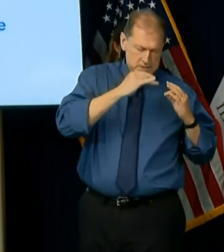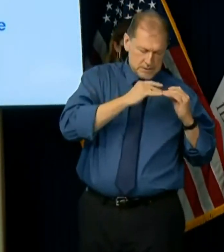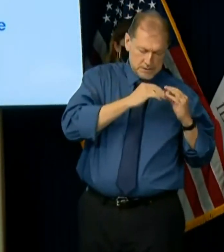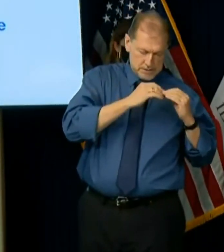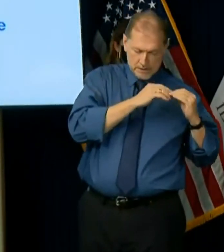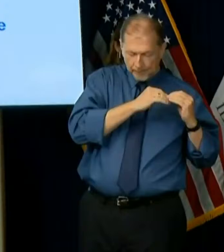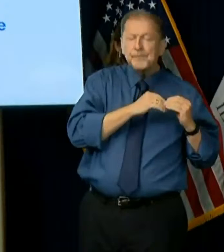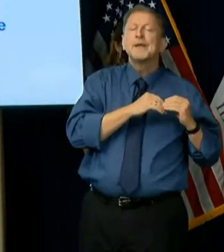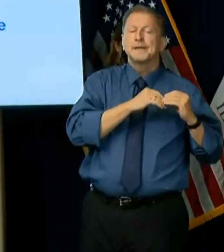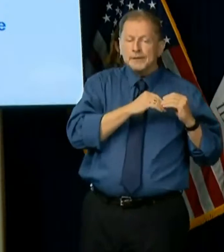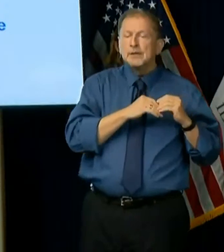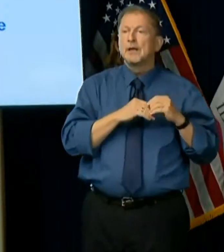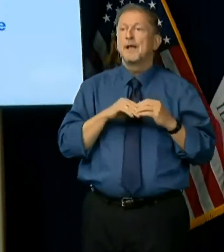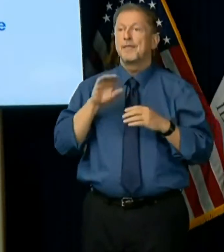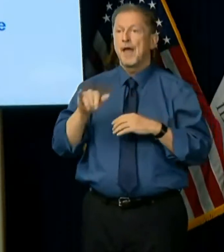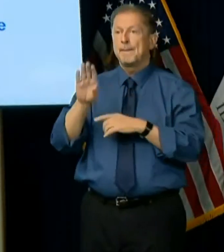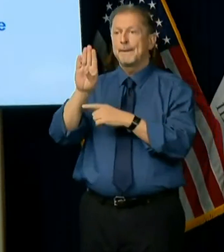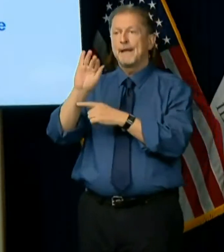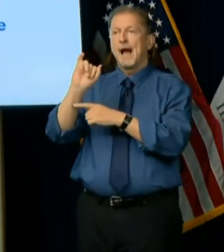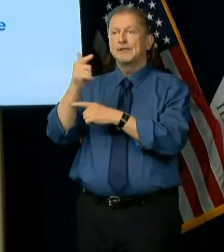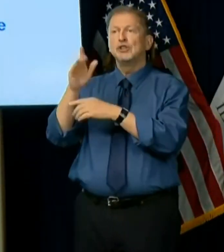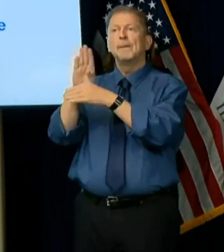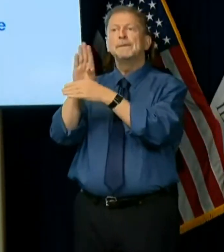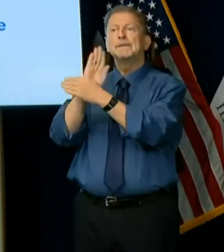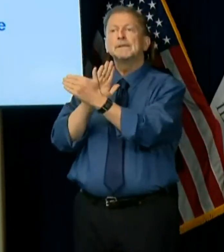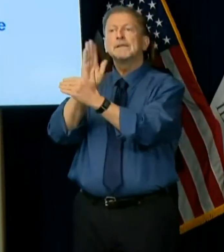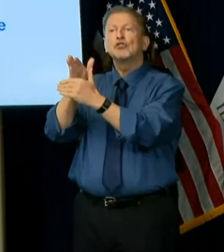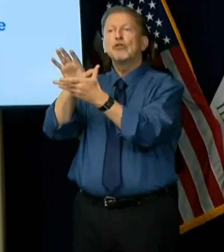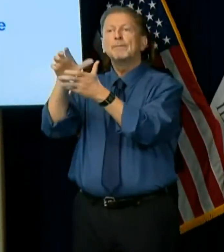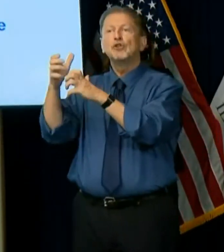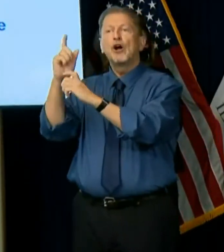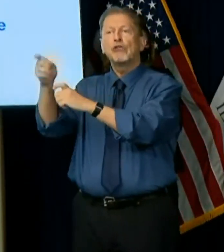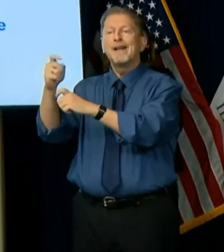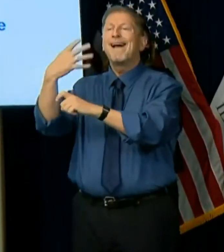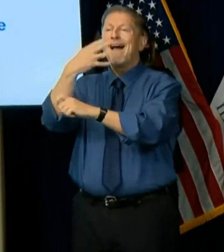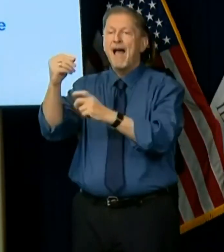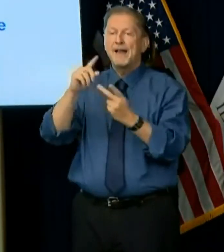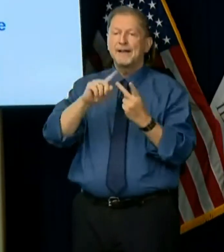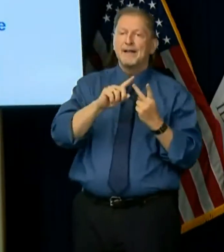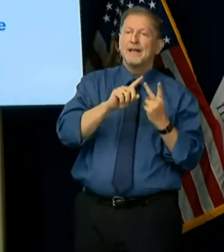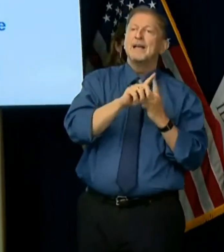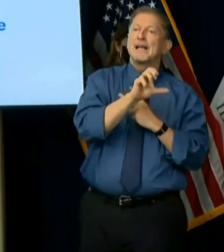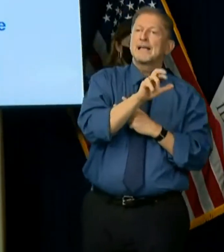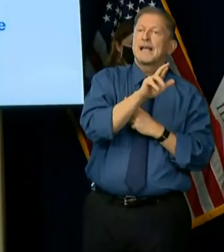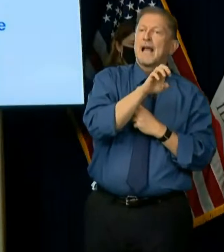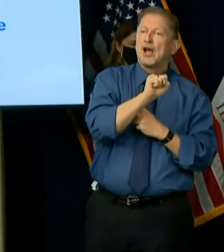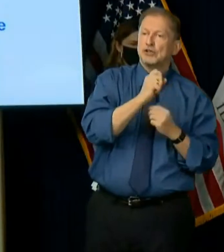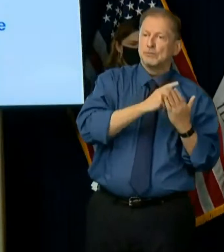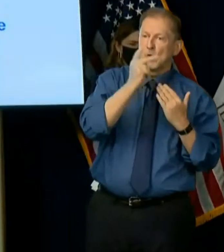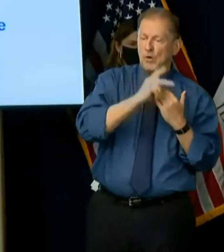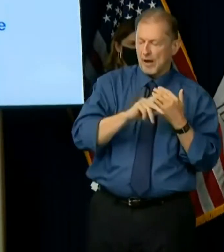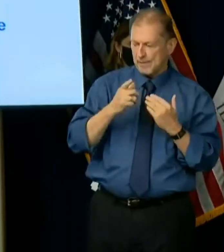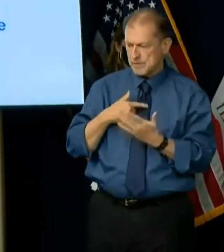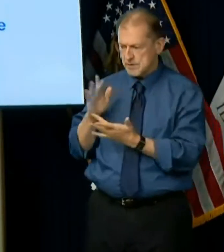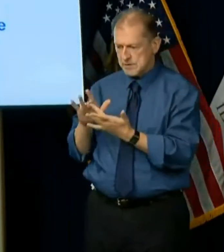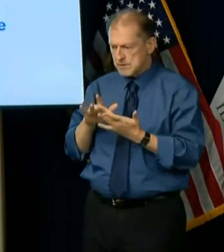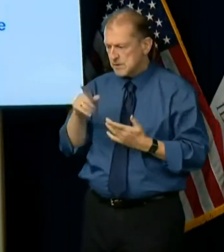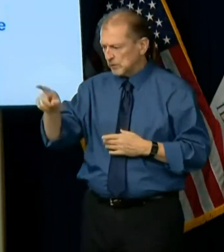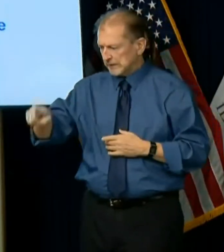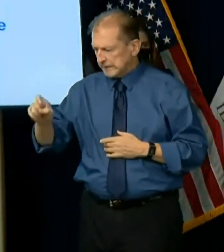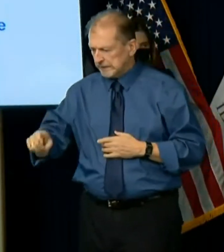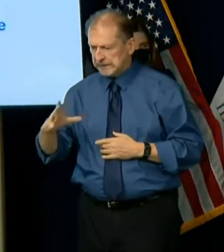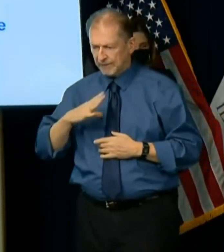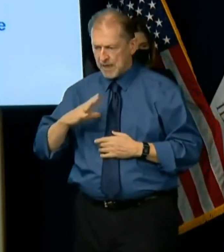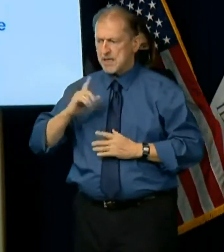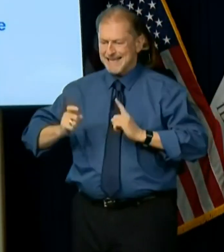are available through the business interruption grants and the local cure programs. We're reaching people in need and reaching them quickly. But what's